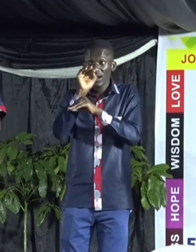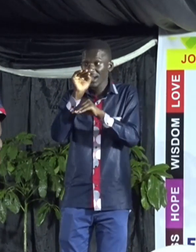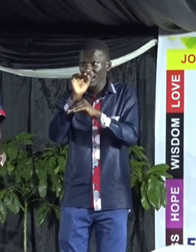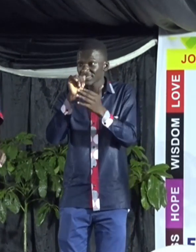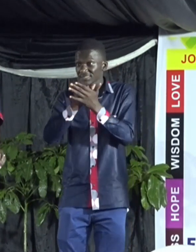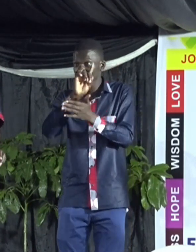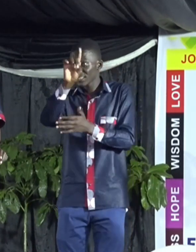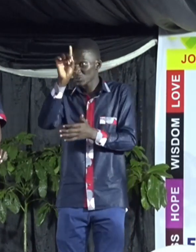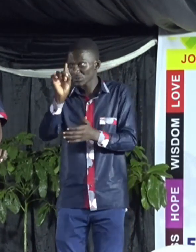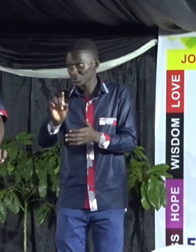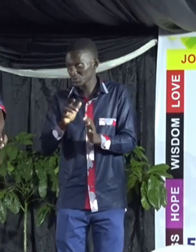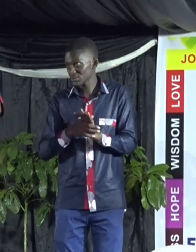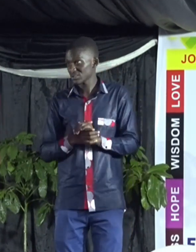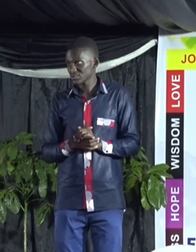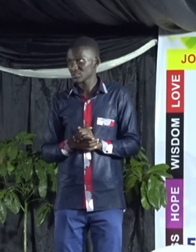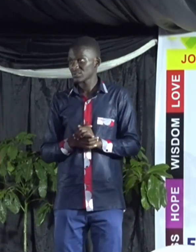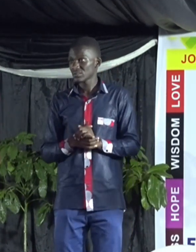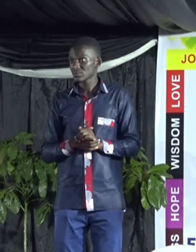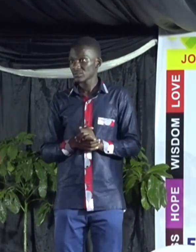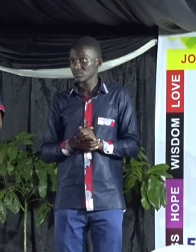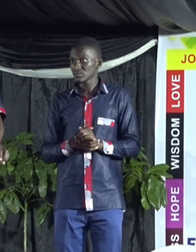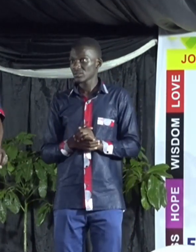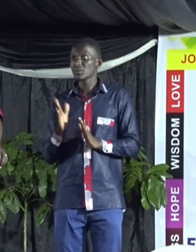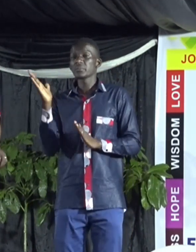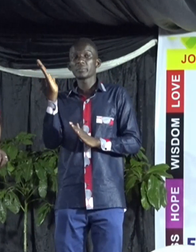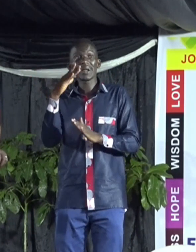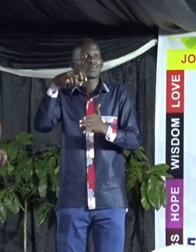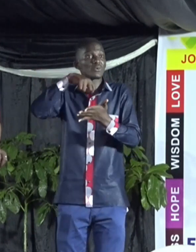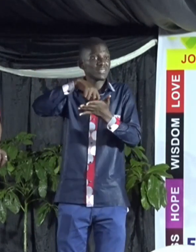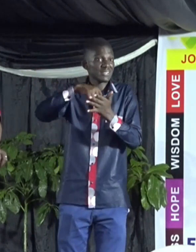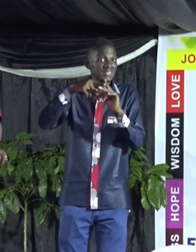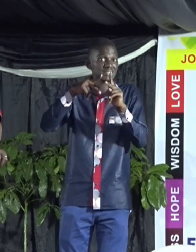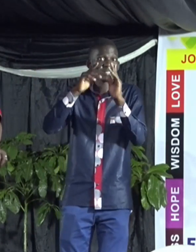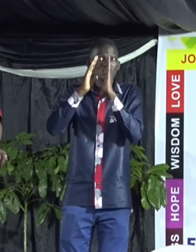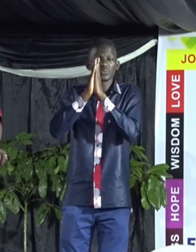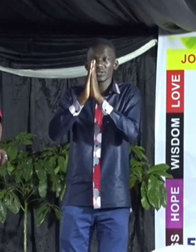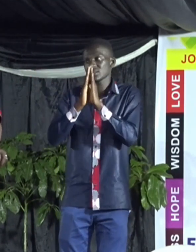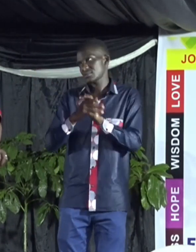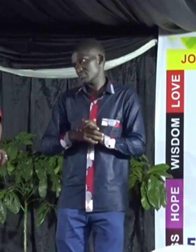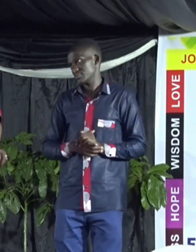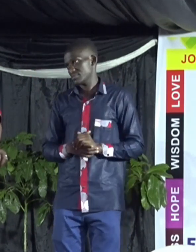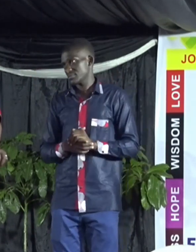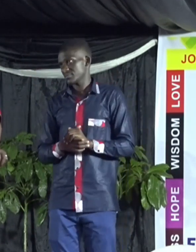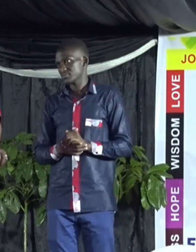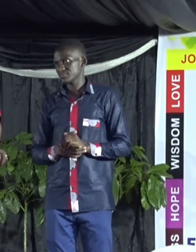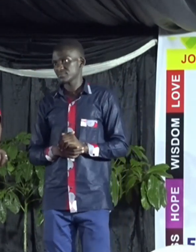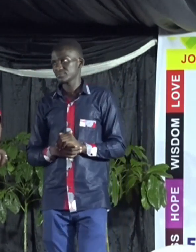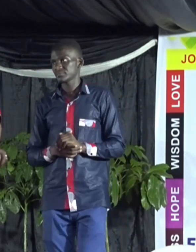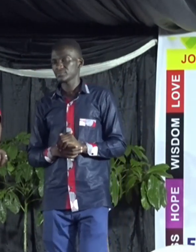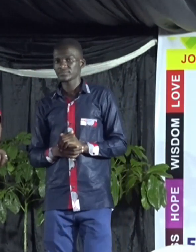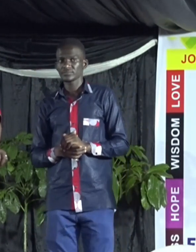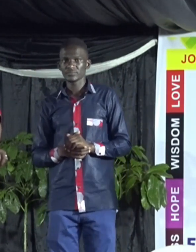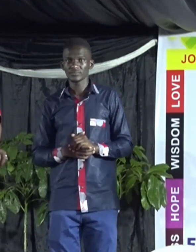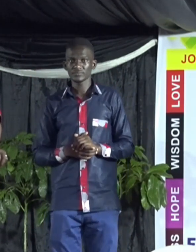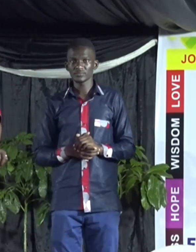kibuzo. Whenever you hear people ask you such a question, ndaku mavivu boko tandika okusaba. Please go on your knees and begin to pray.